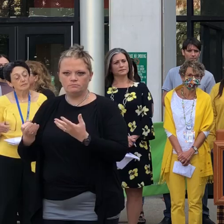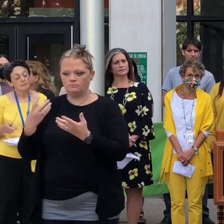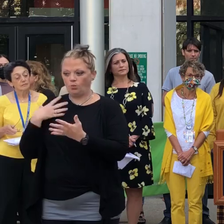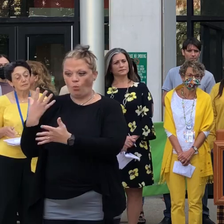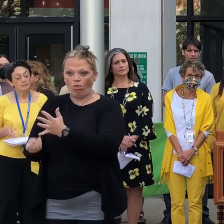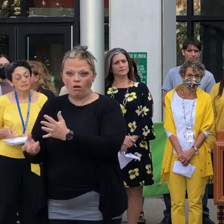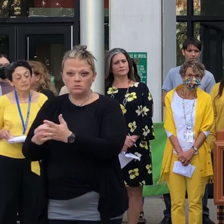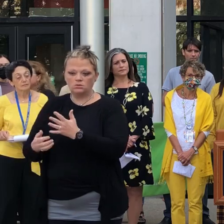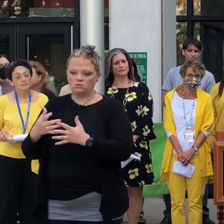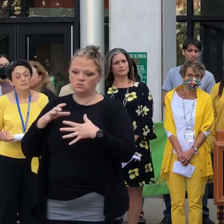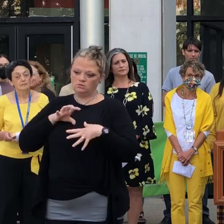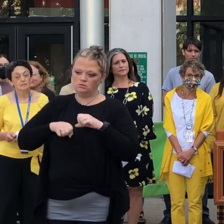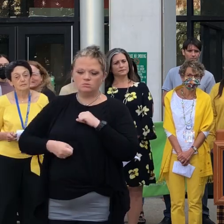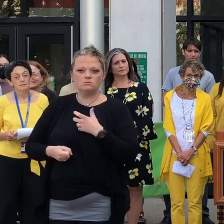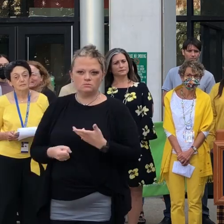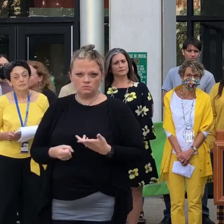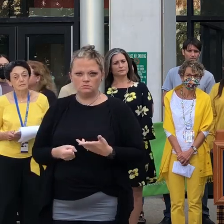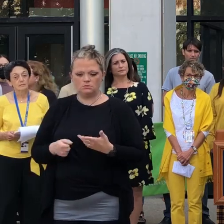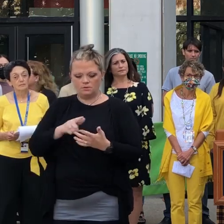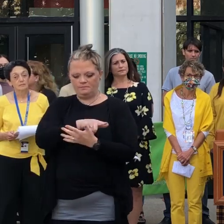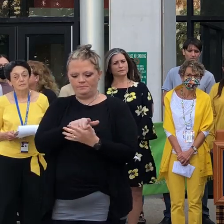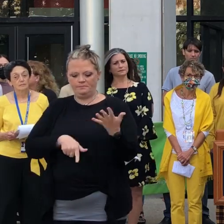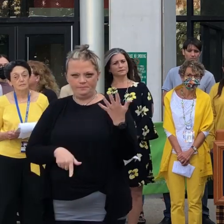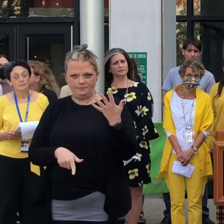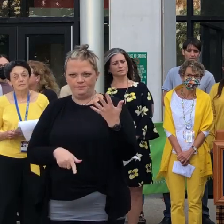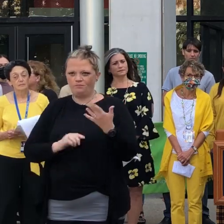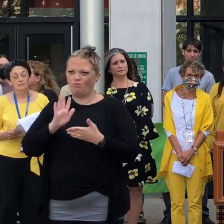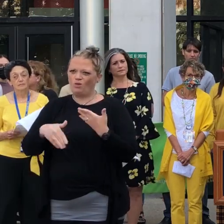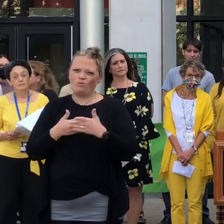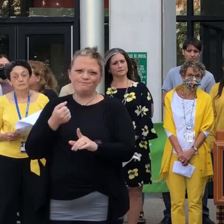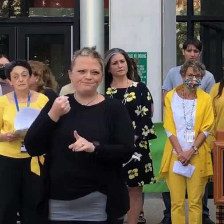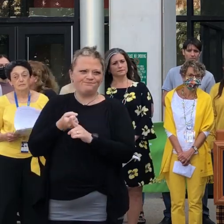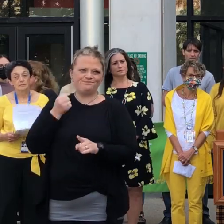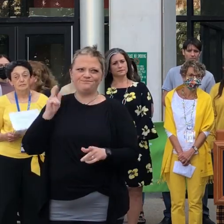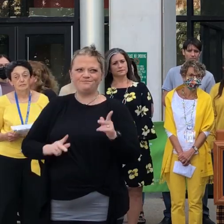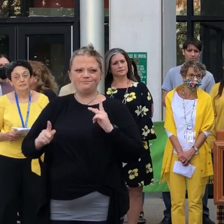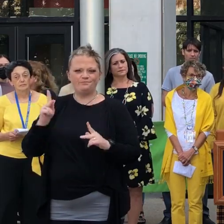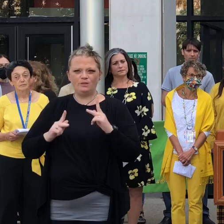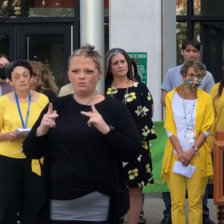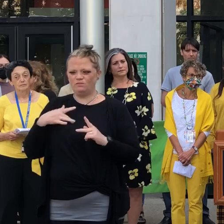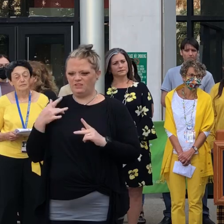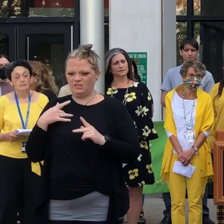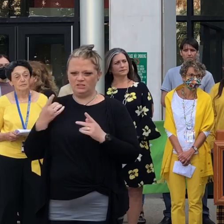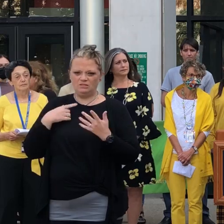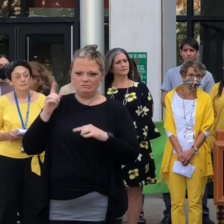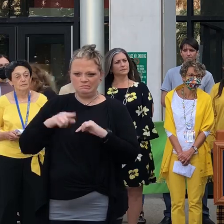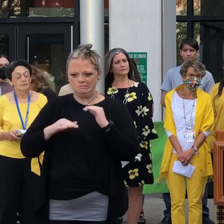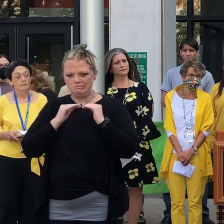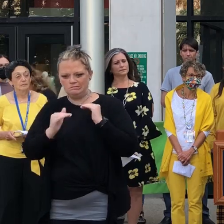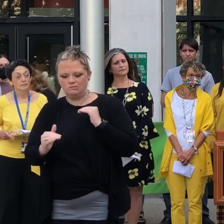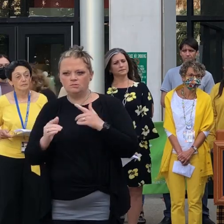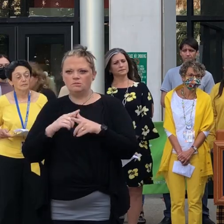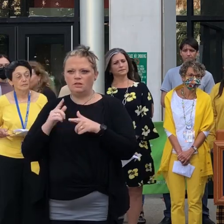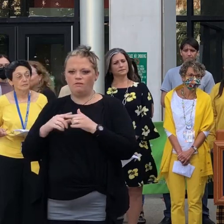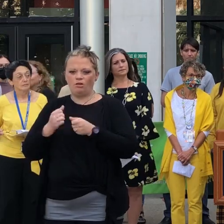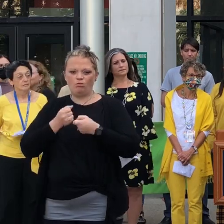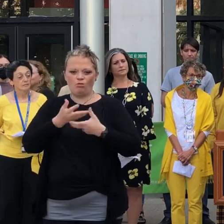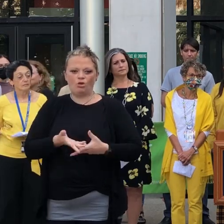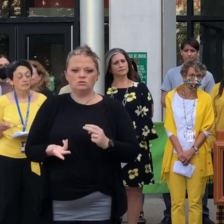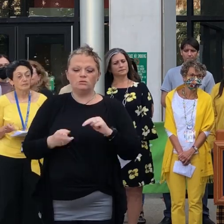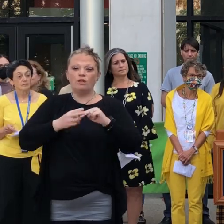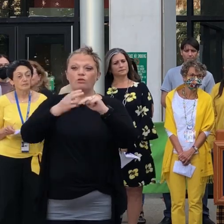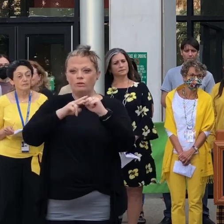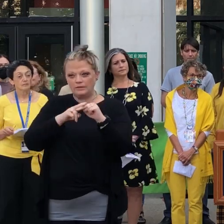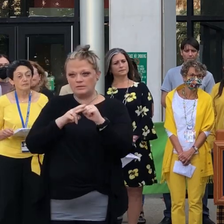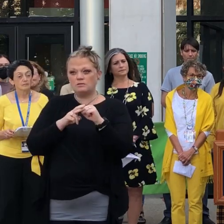felt. So these factors have all impacted people's sense of stability and led to increases